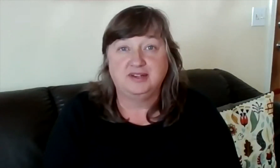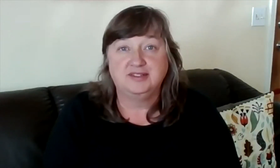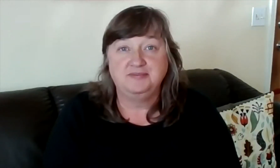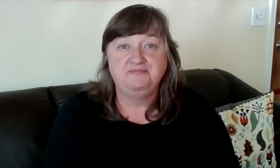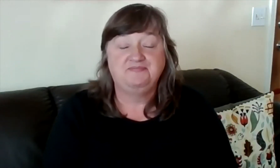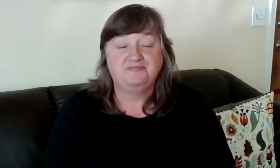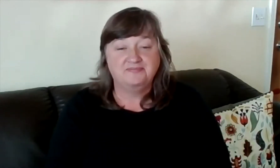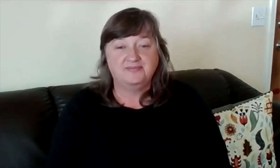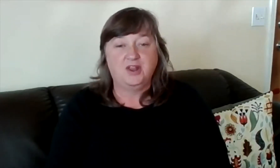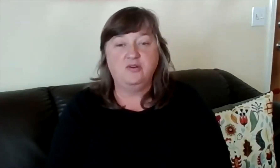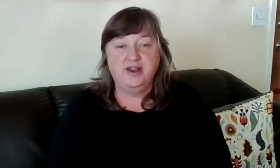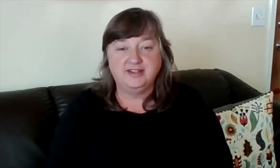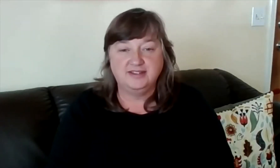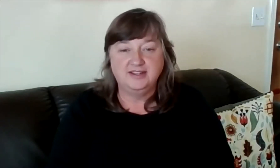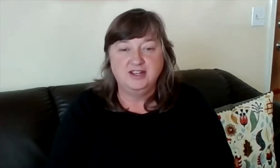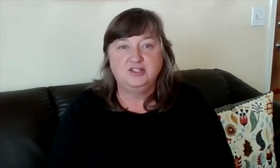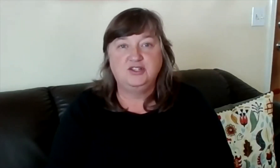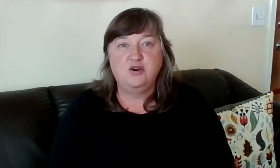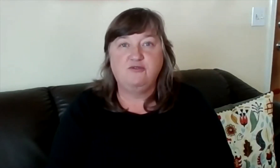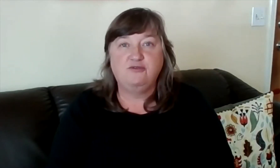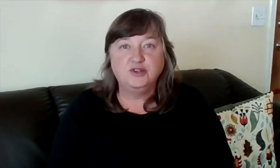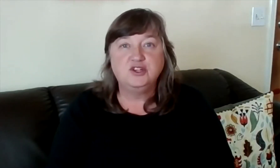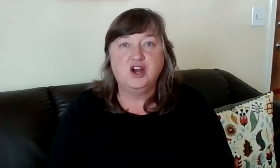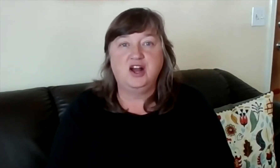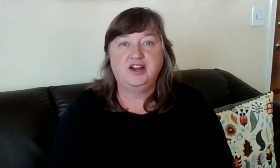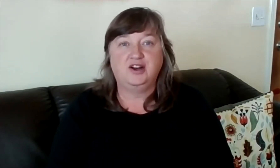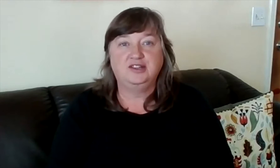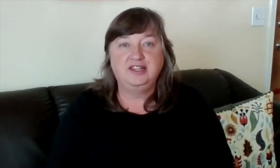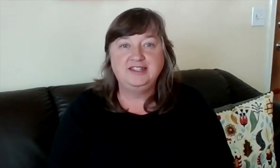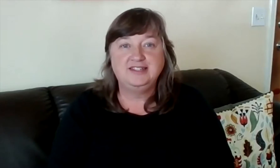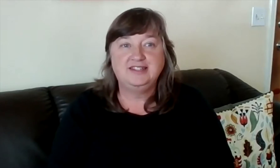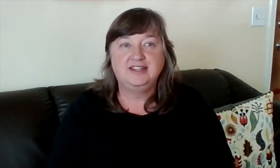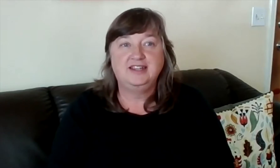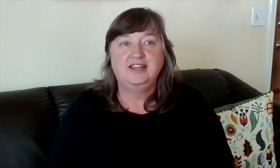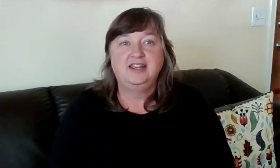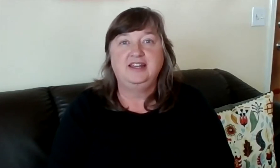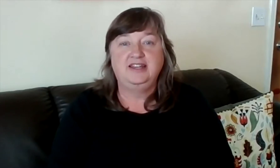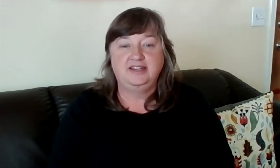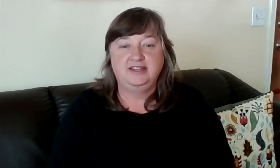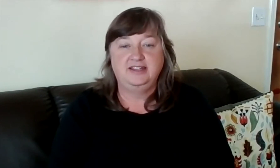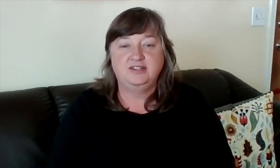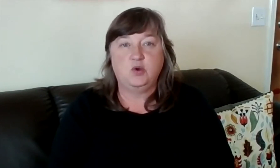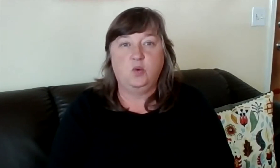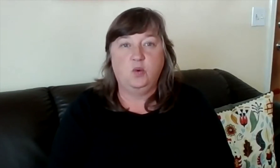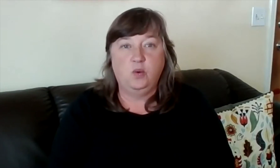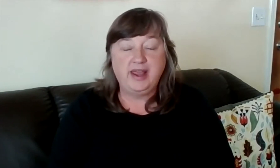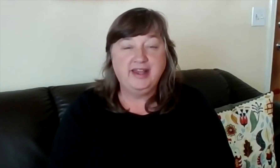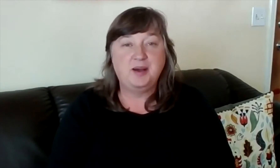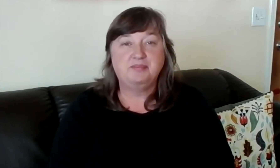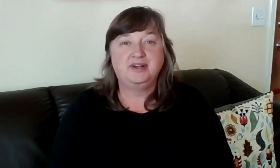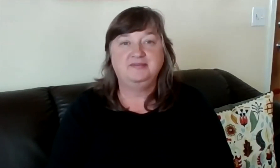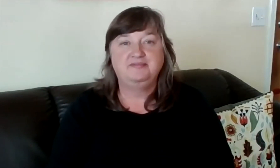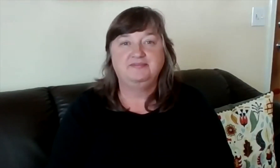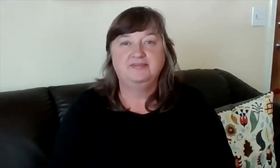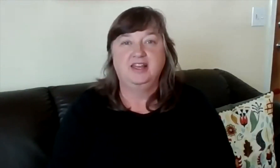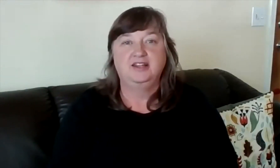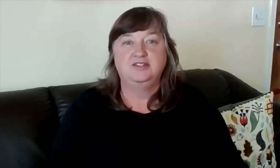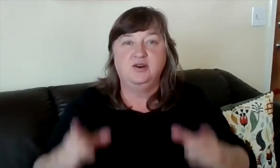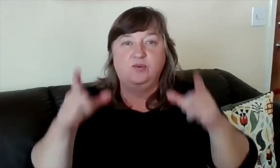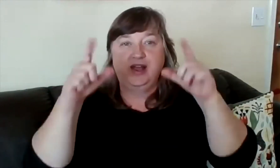box. All right, so first on our list is wake up. So wake